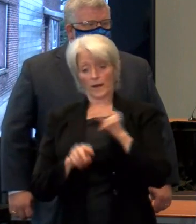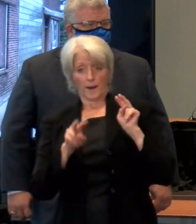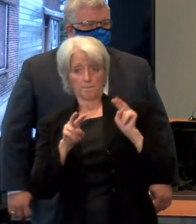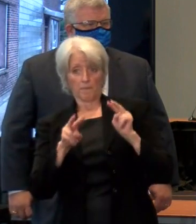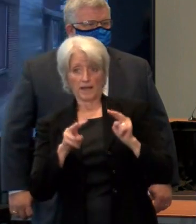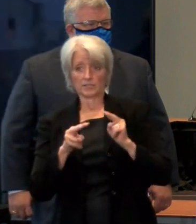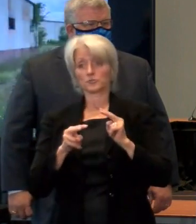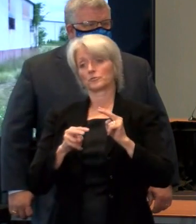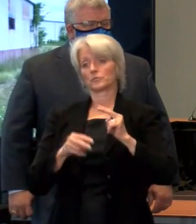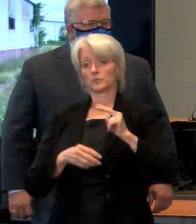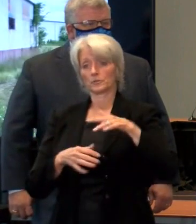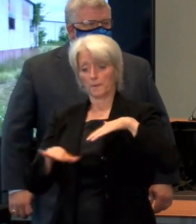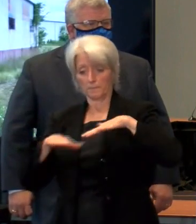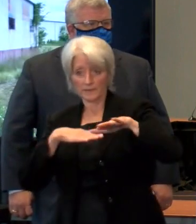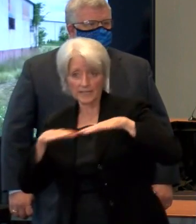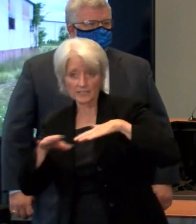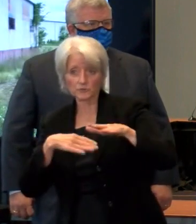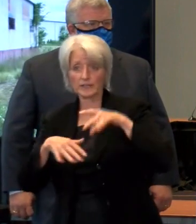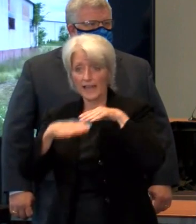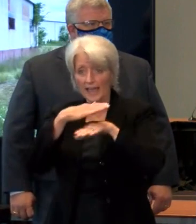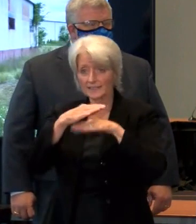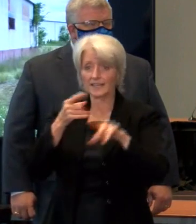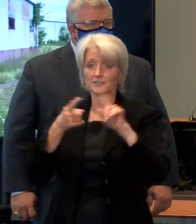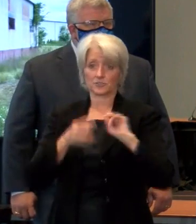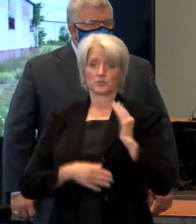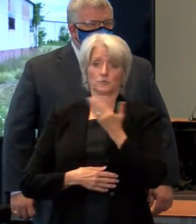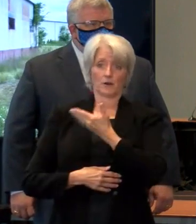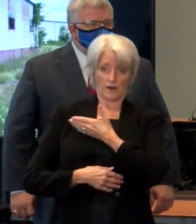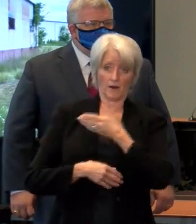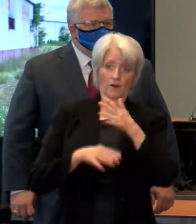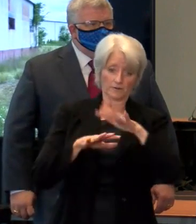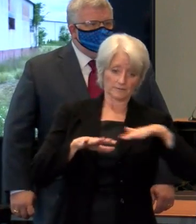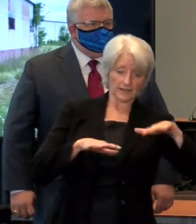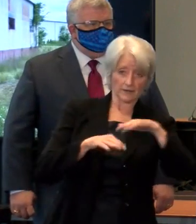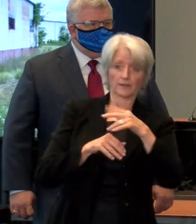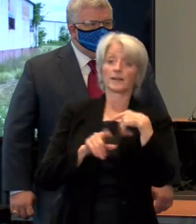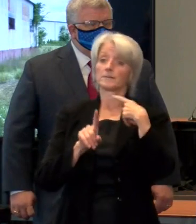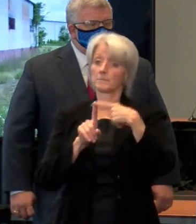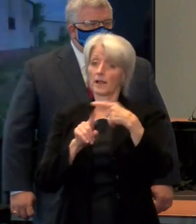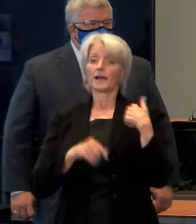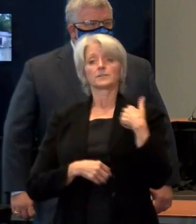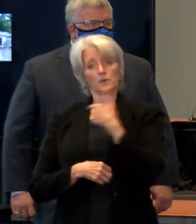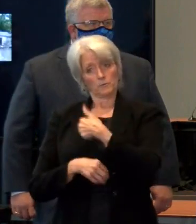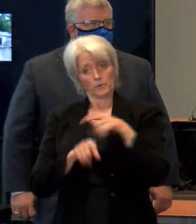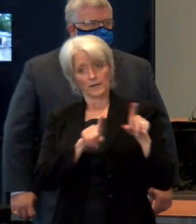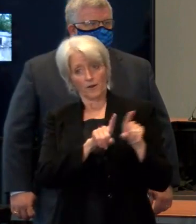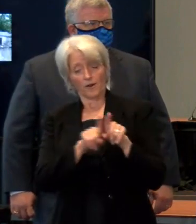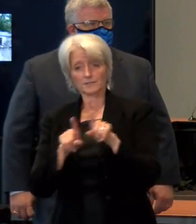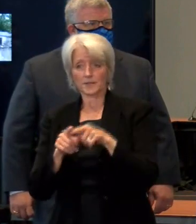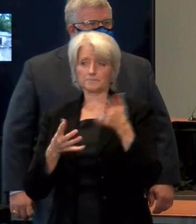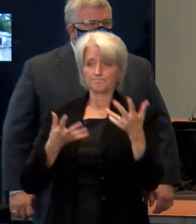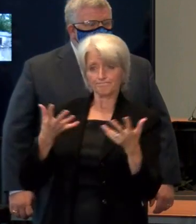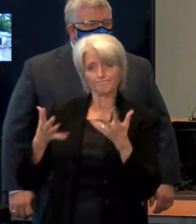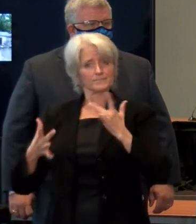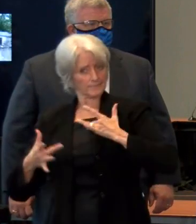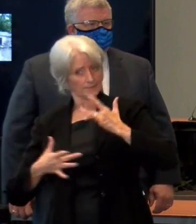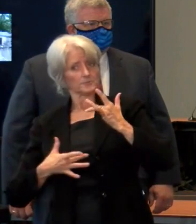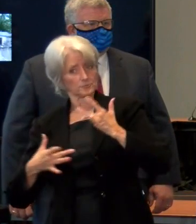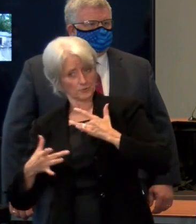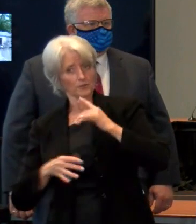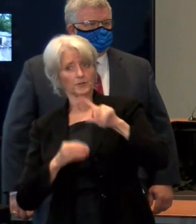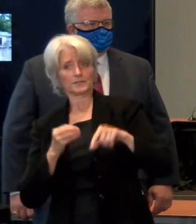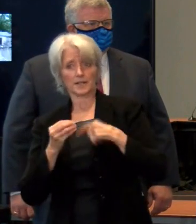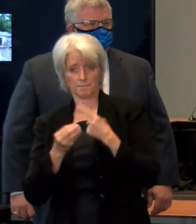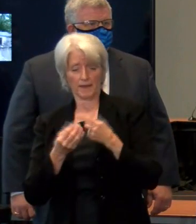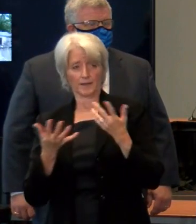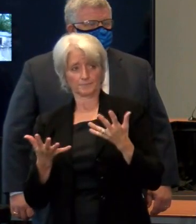access across Asher to these facilities, and we're also, somewhat concerned about